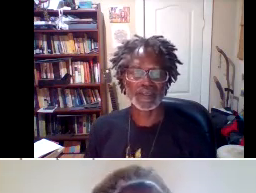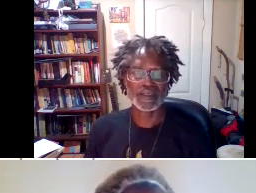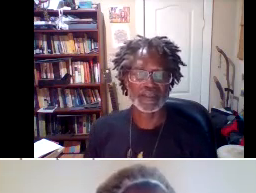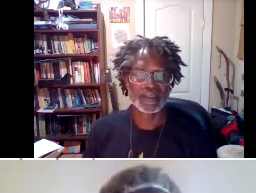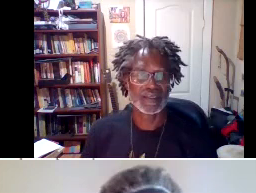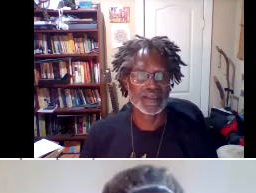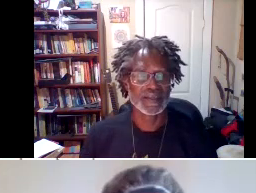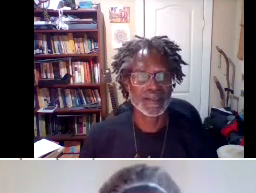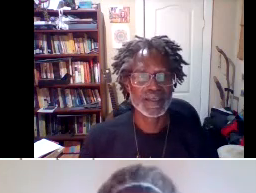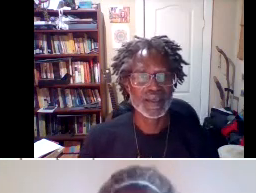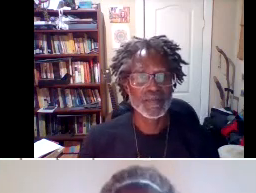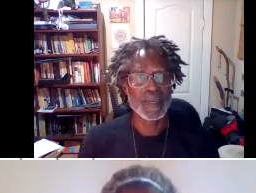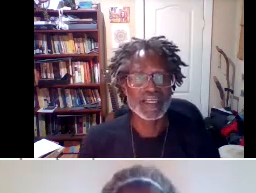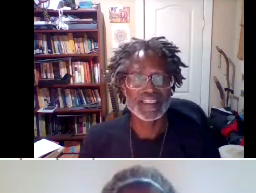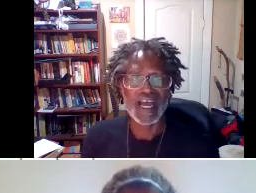That's what that word means.